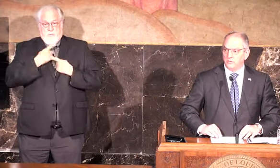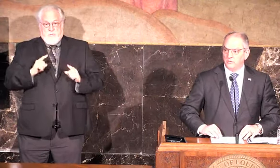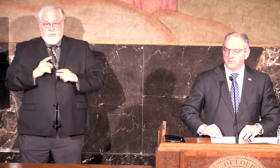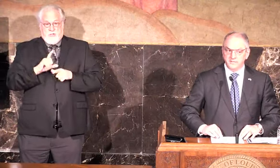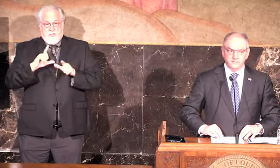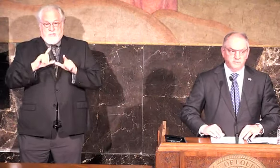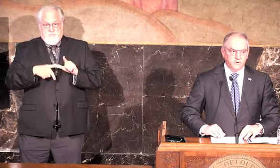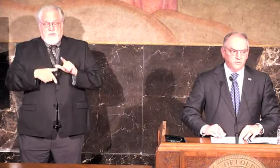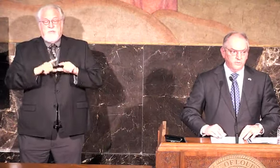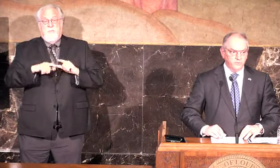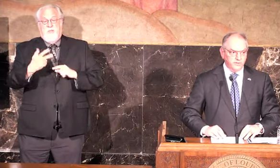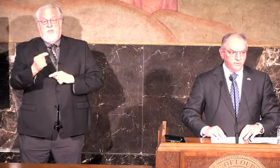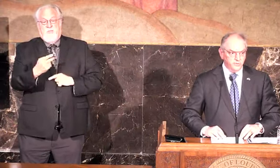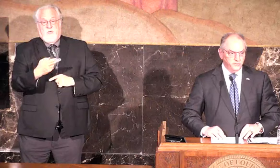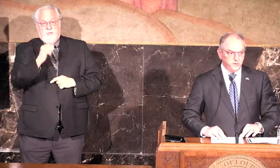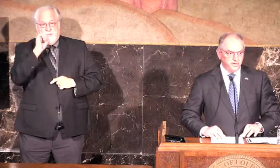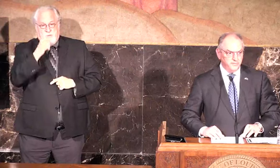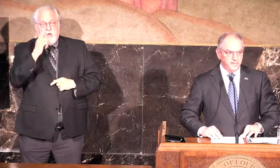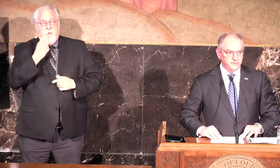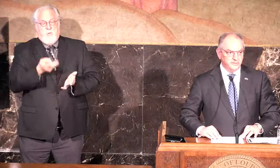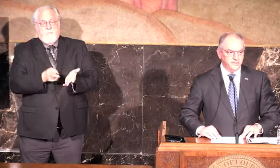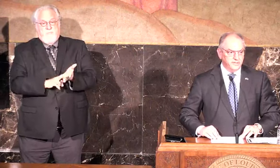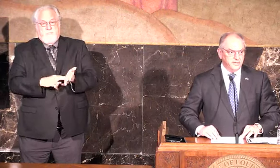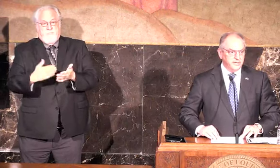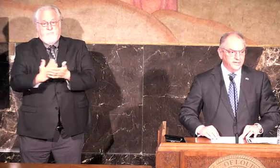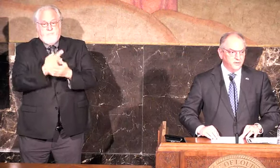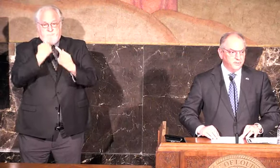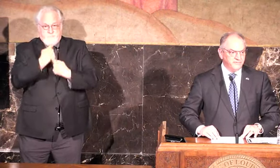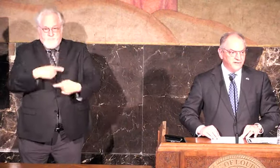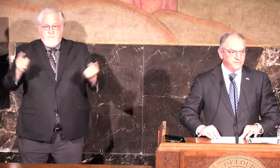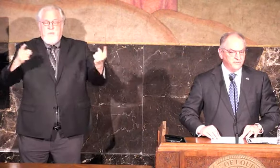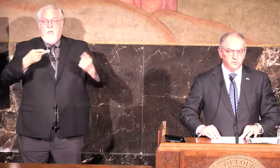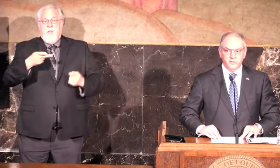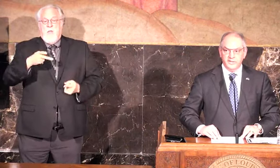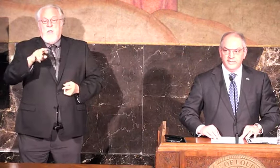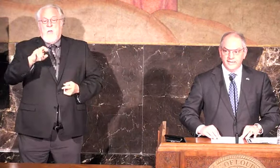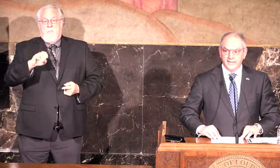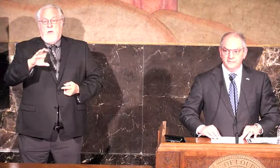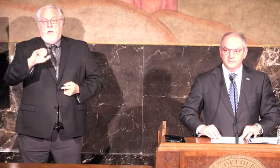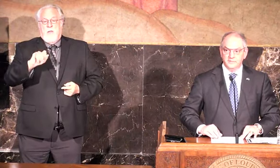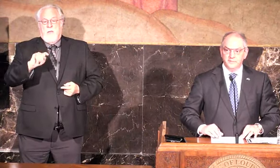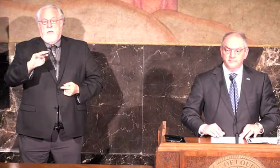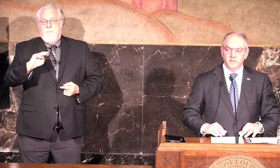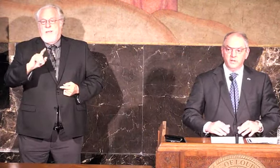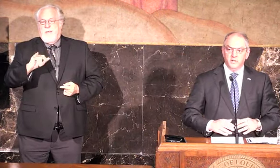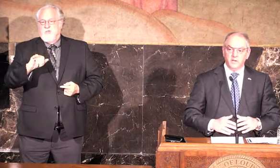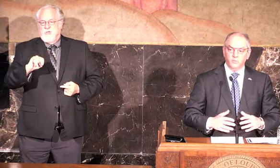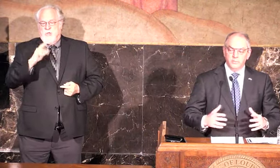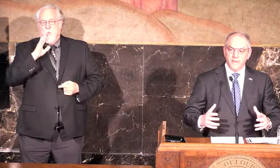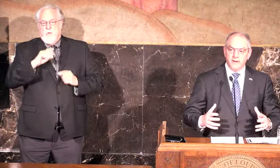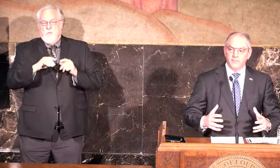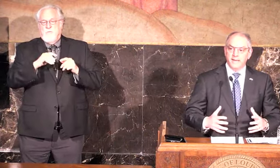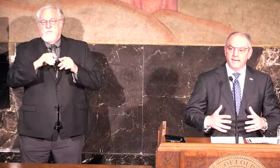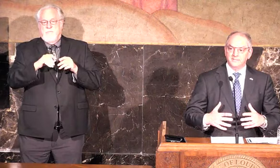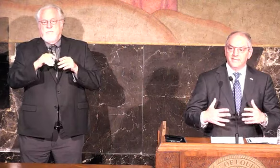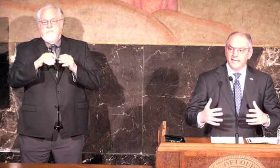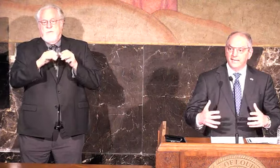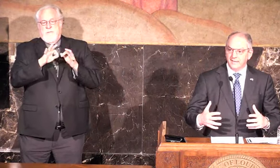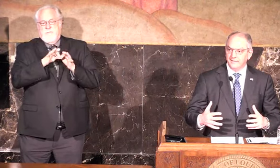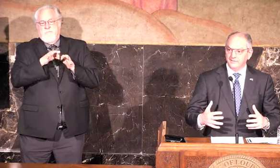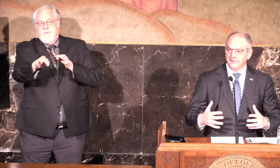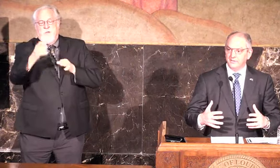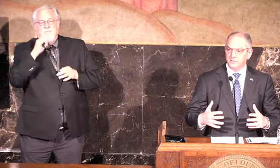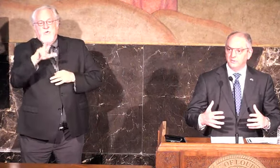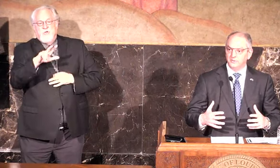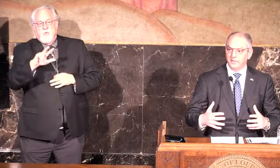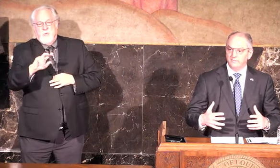on Thursday, tomorrow, we will issue a new proclamation that will be effective for 28 days. Now, we may or may not stay